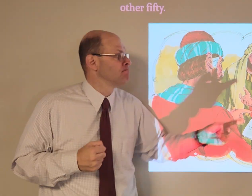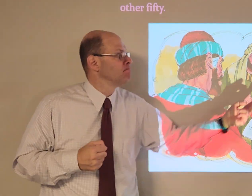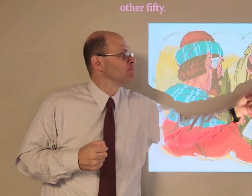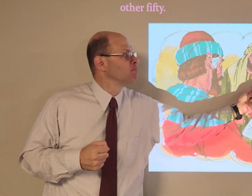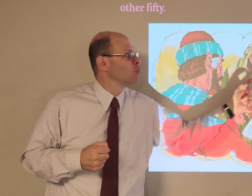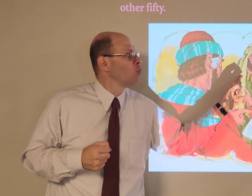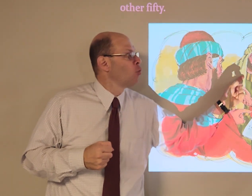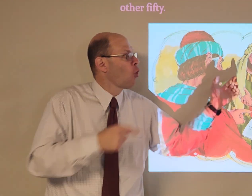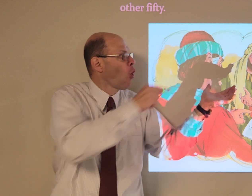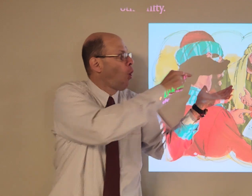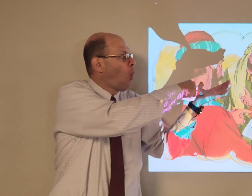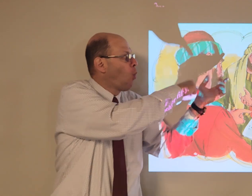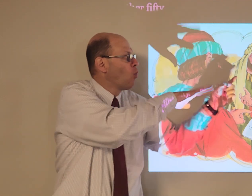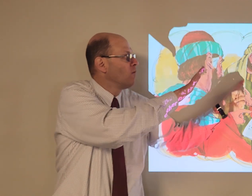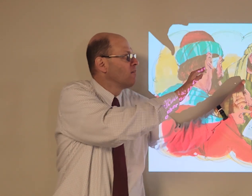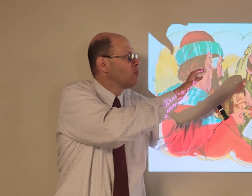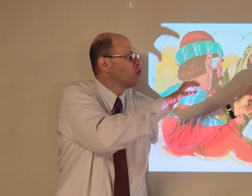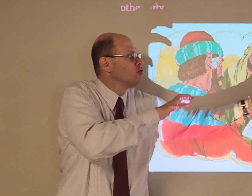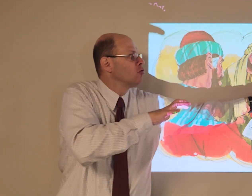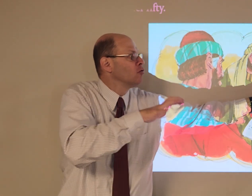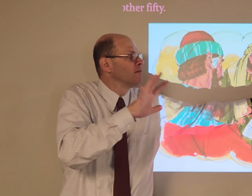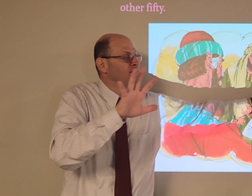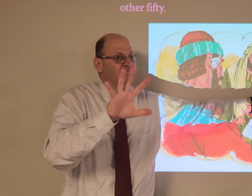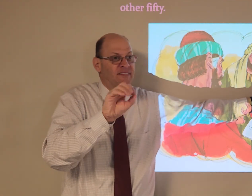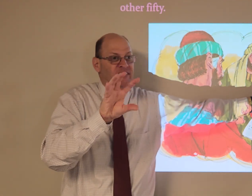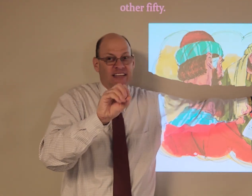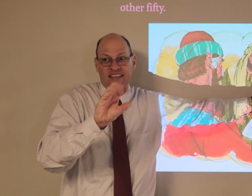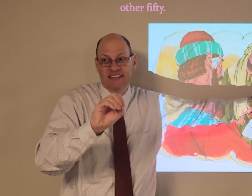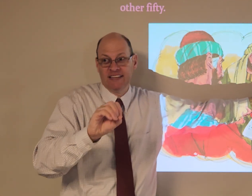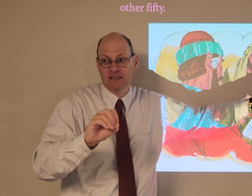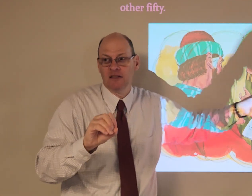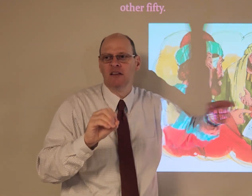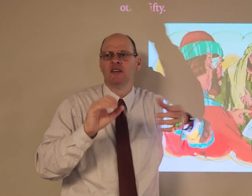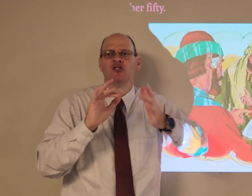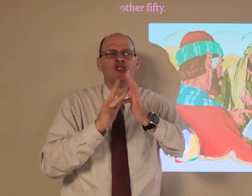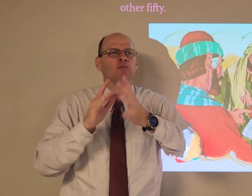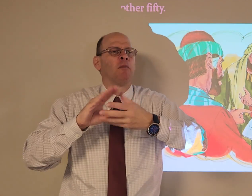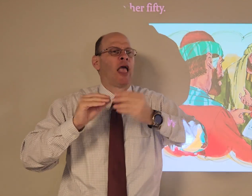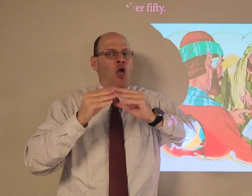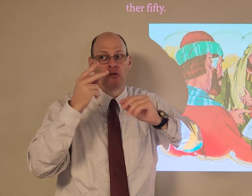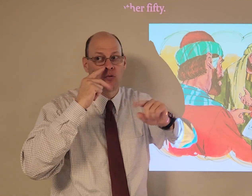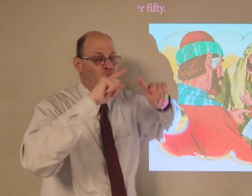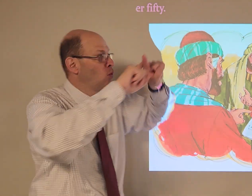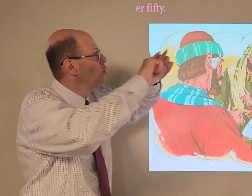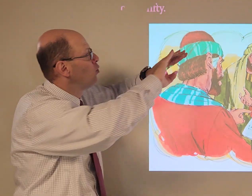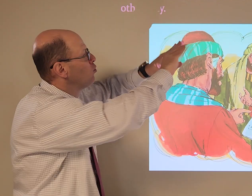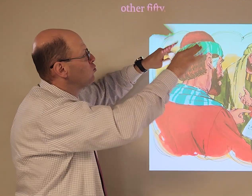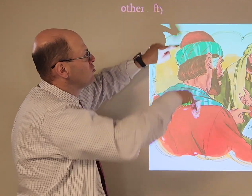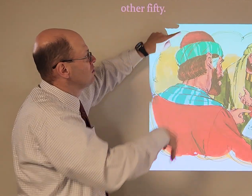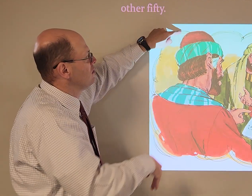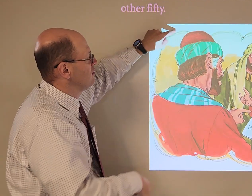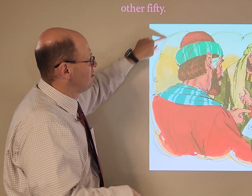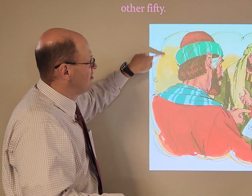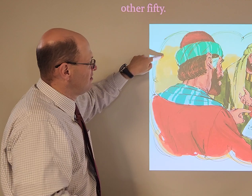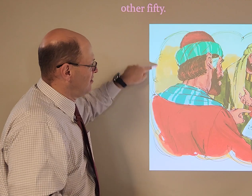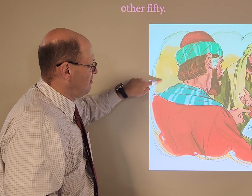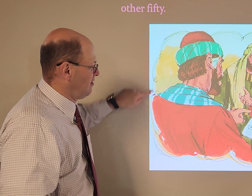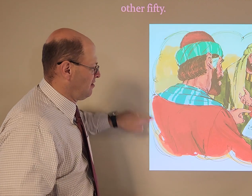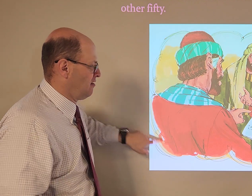Creditor, he collects money. And so these two here are the ones that they owed the money. They owed